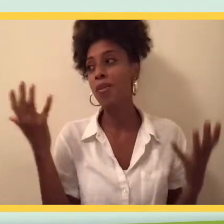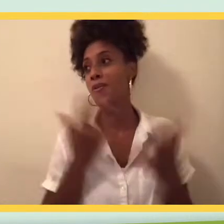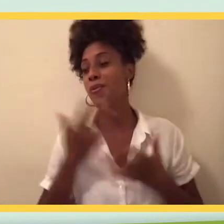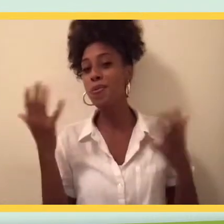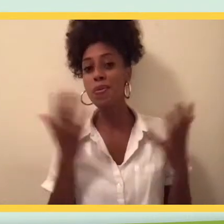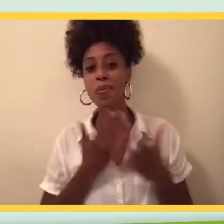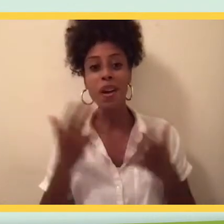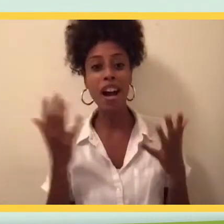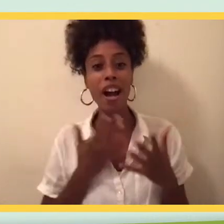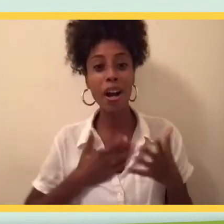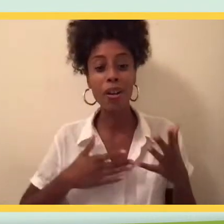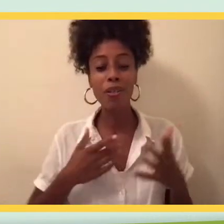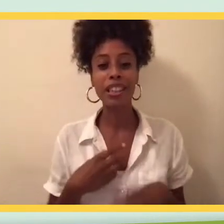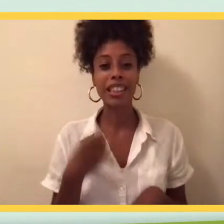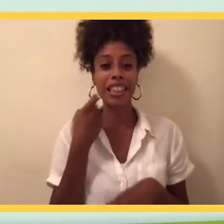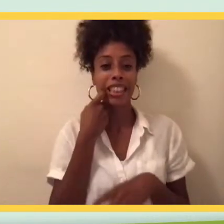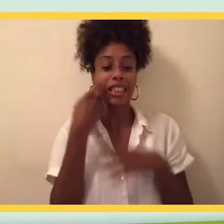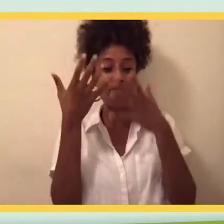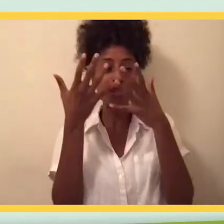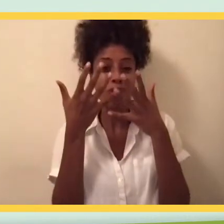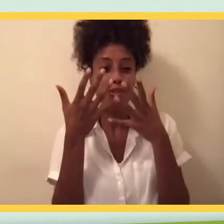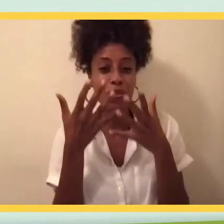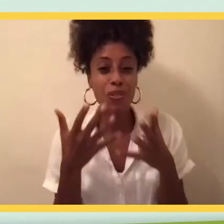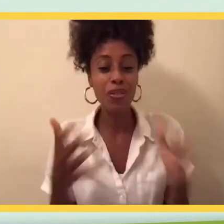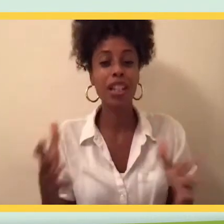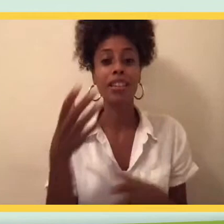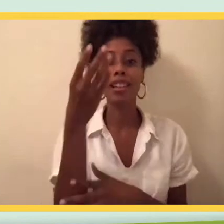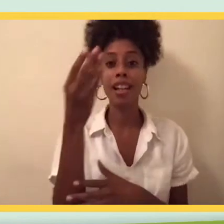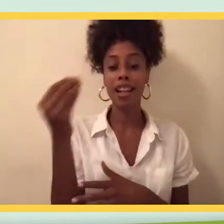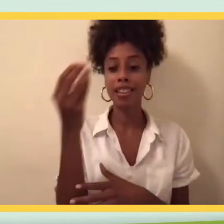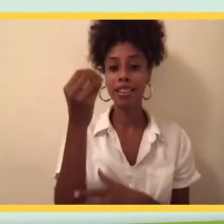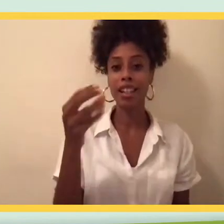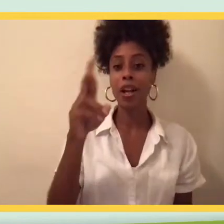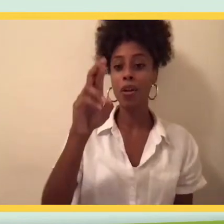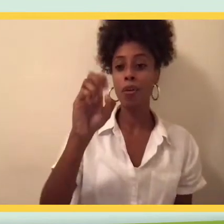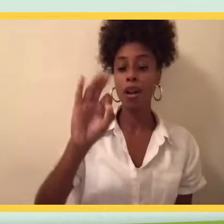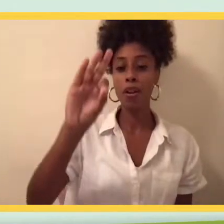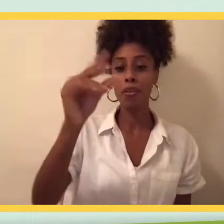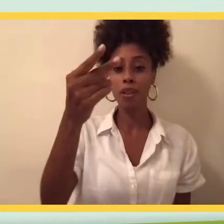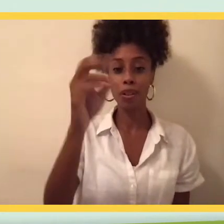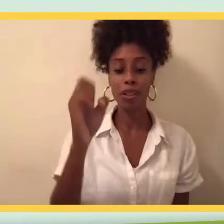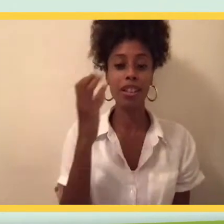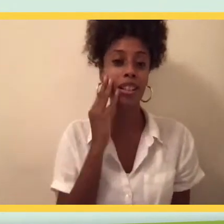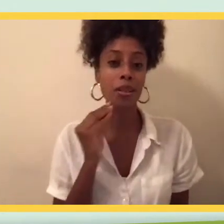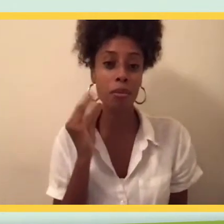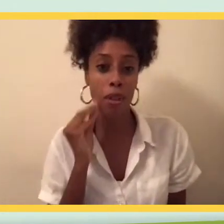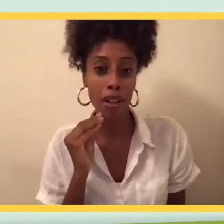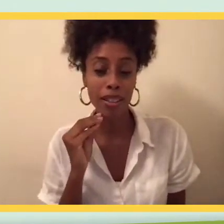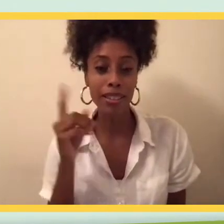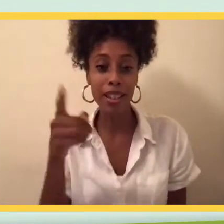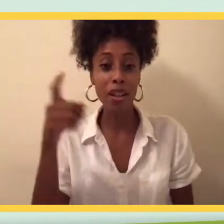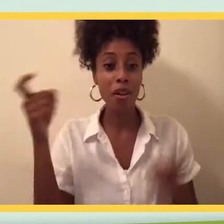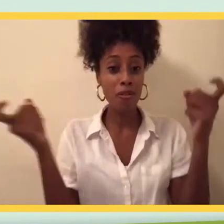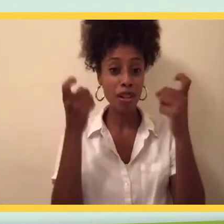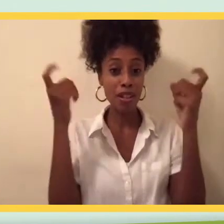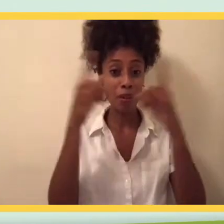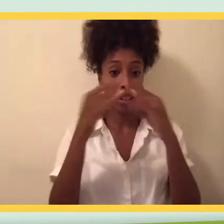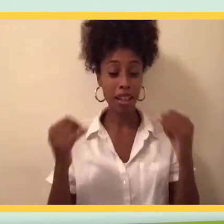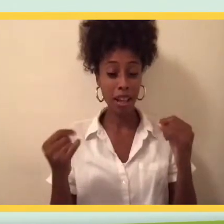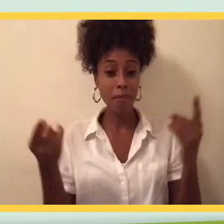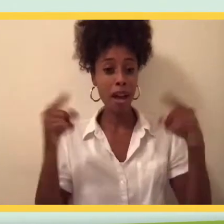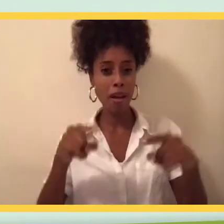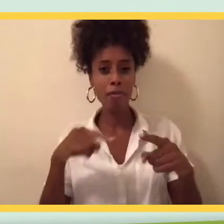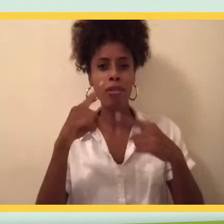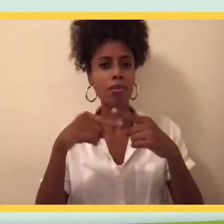just are finishing up their outdoor refuge experience. The Refuge Outdoor Festival Canton happened this weekend,